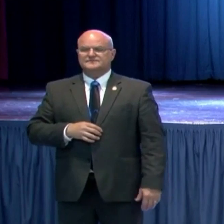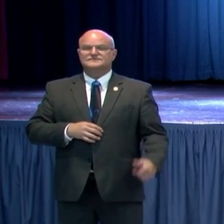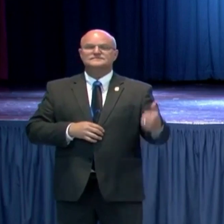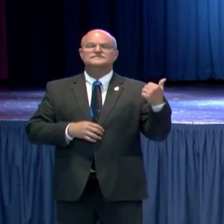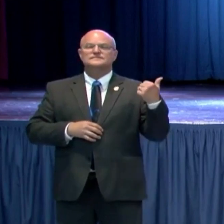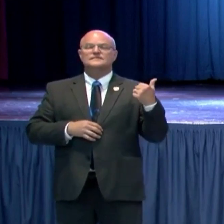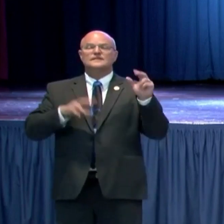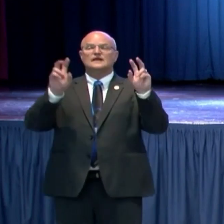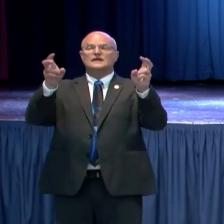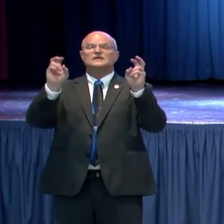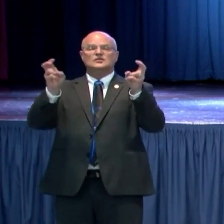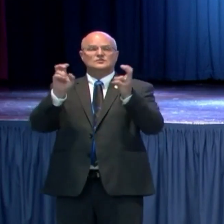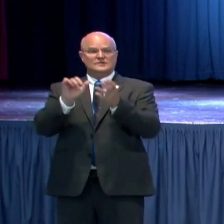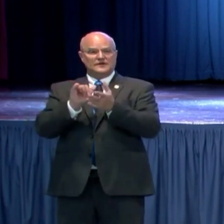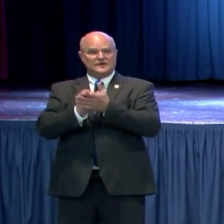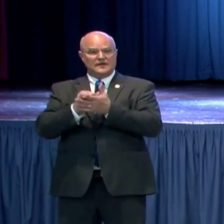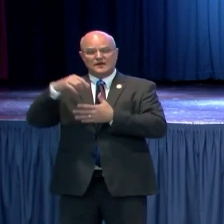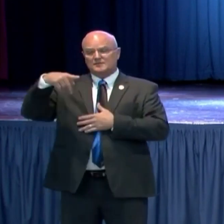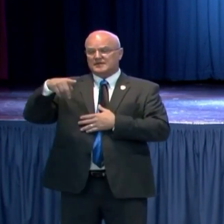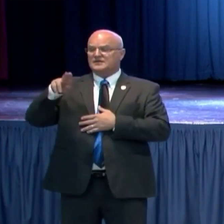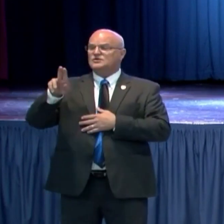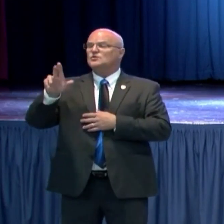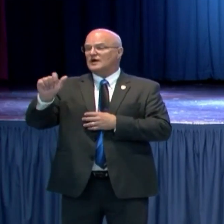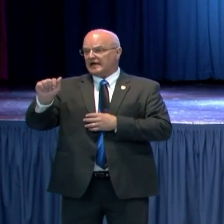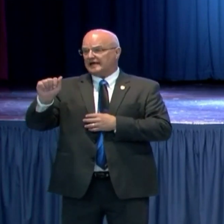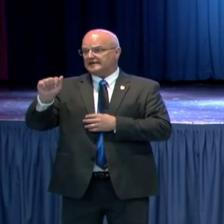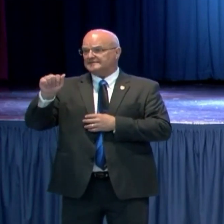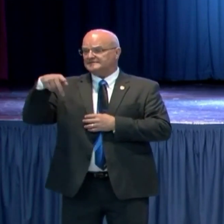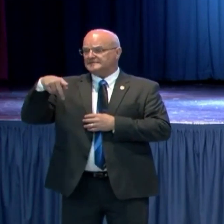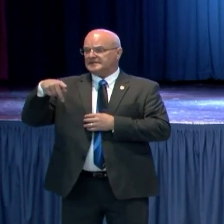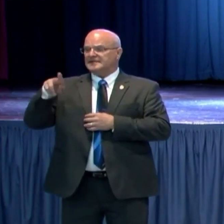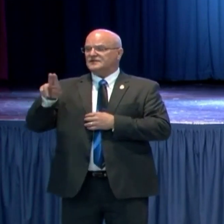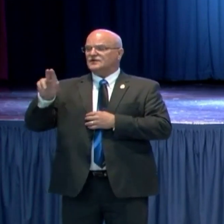In terms of the PUA,